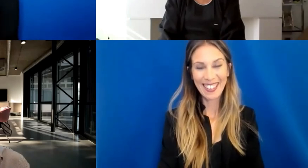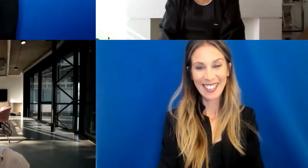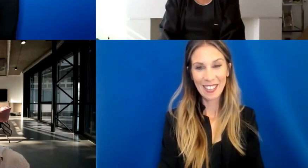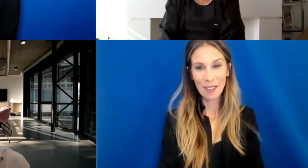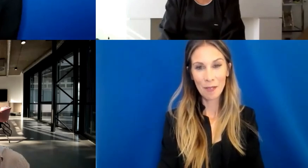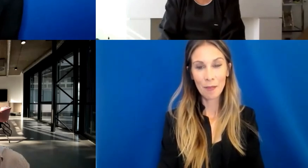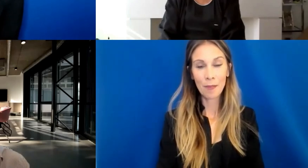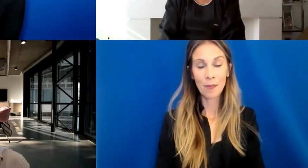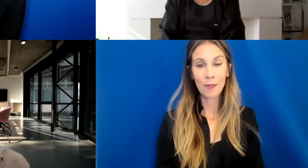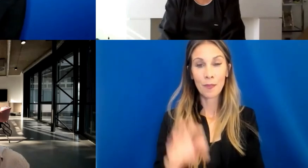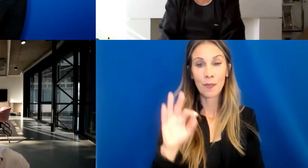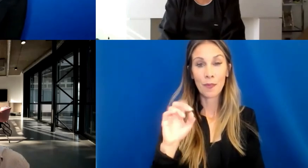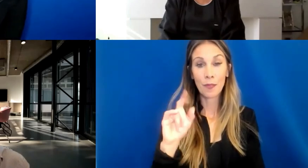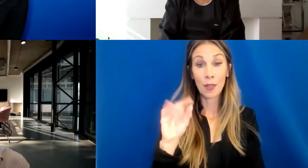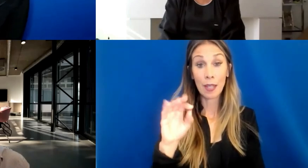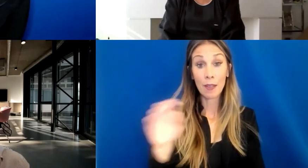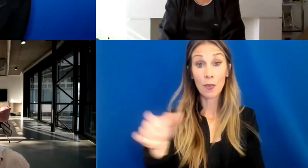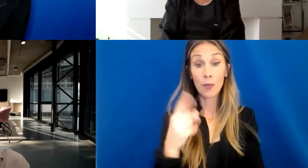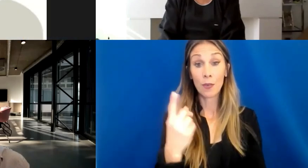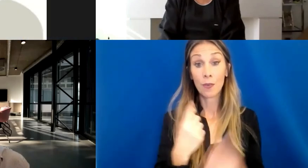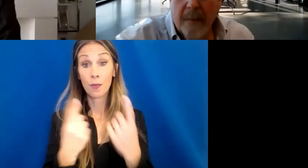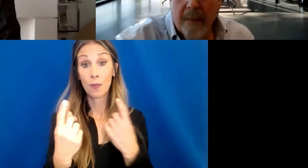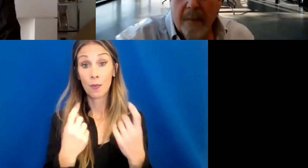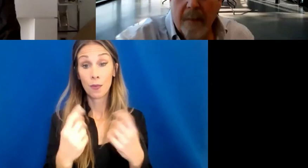Other questions?